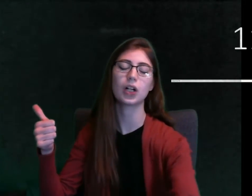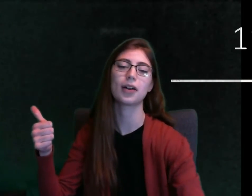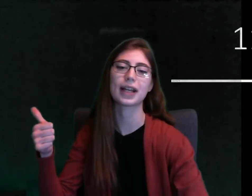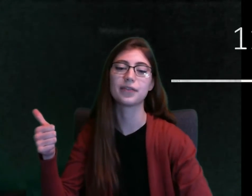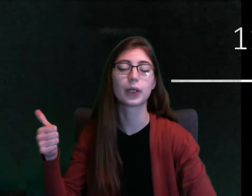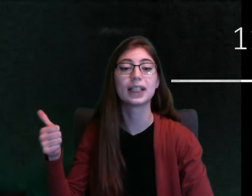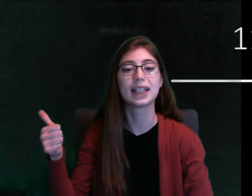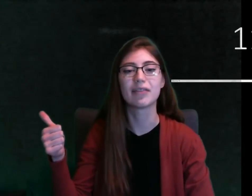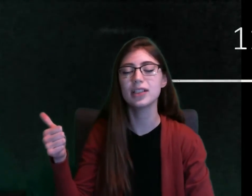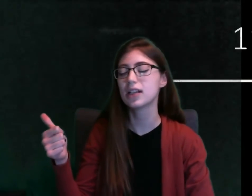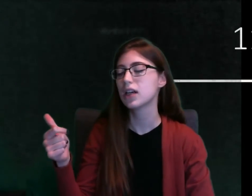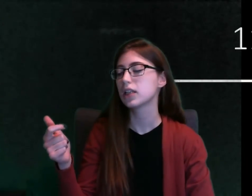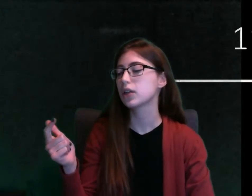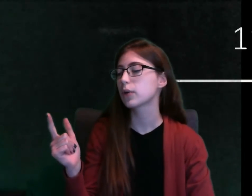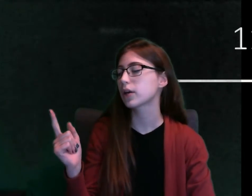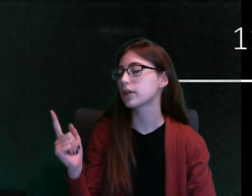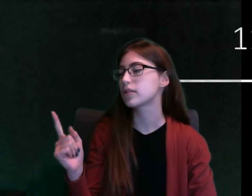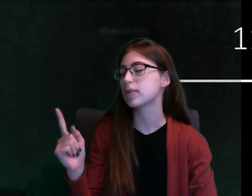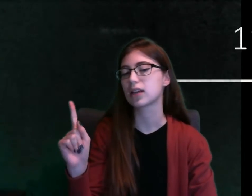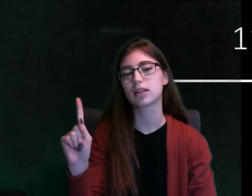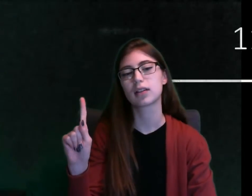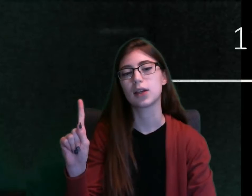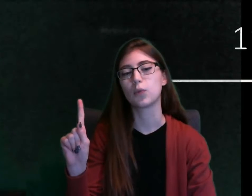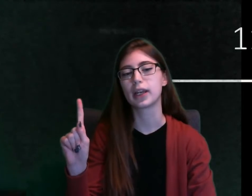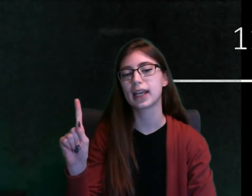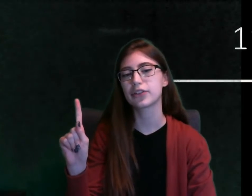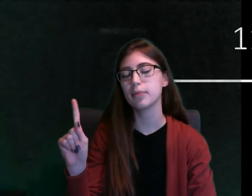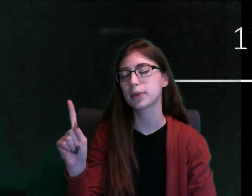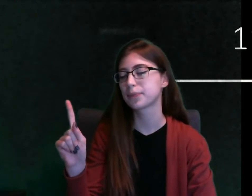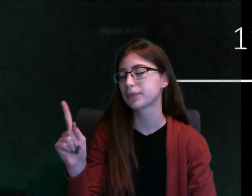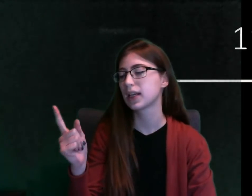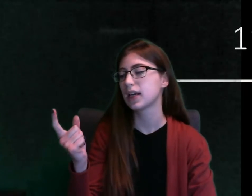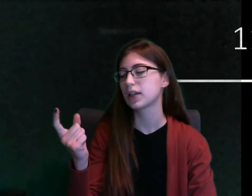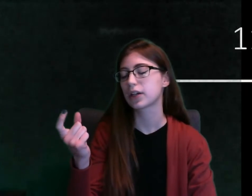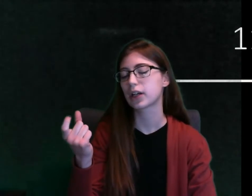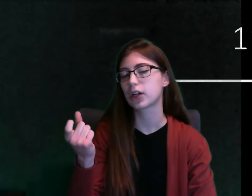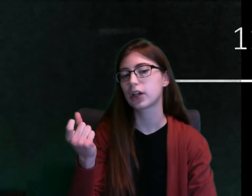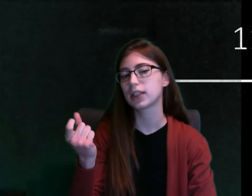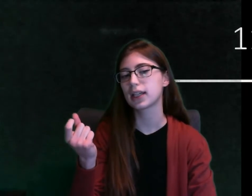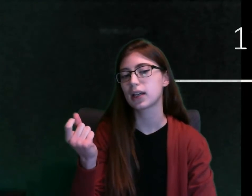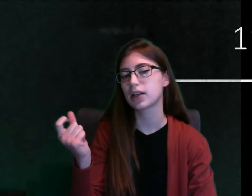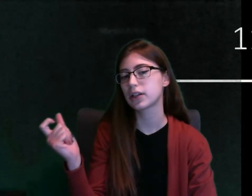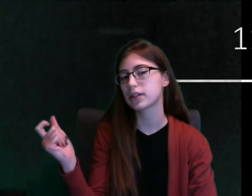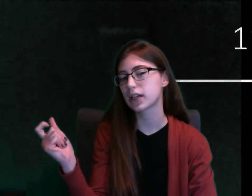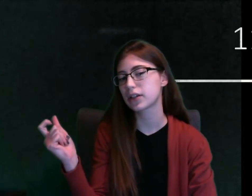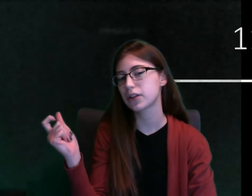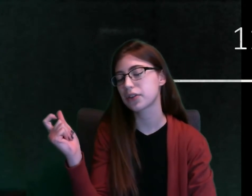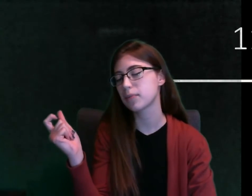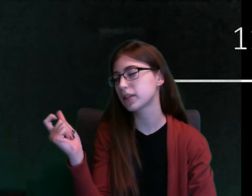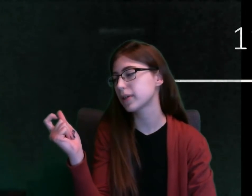right, for 11, you are going to make a 1 hand shape. You're going to curl it under, tuck it under your thumb a little bit, and you